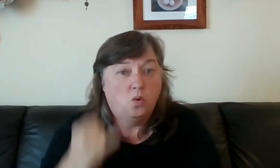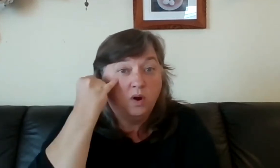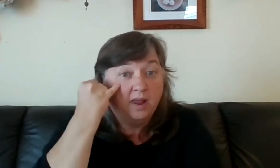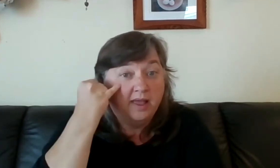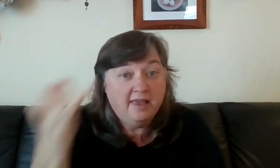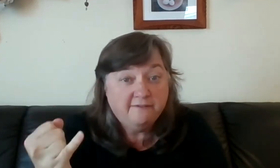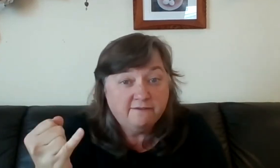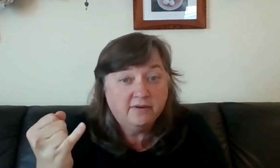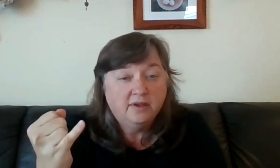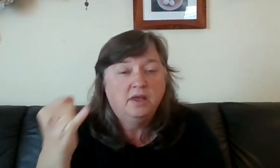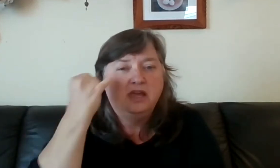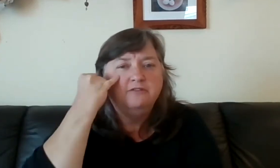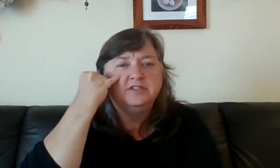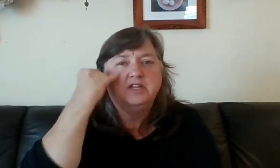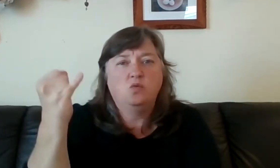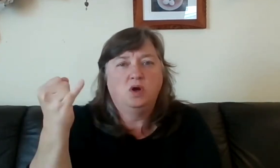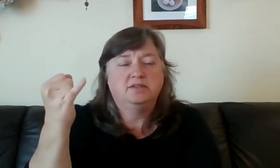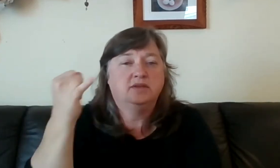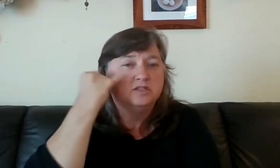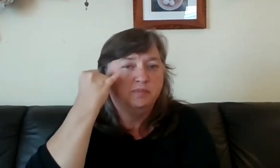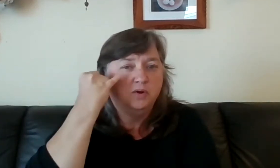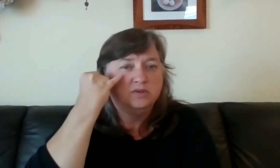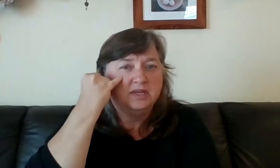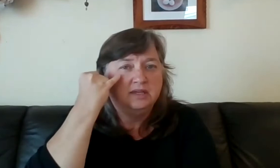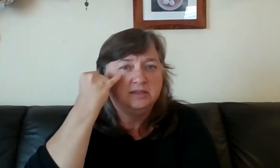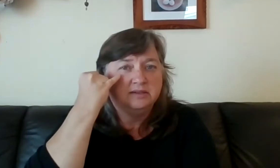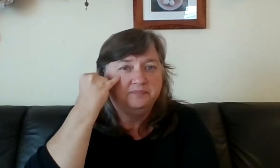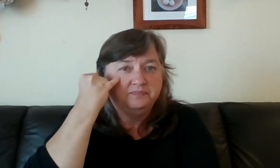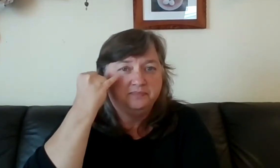or if is done once, suppose is